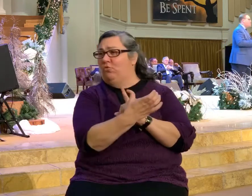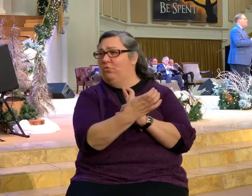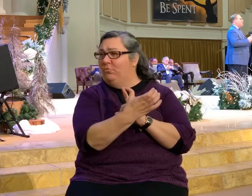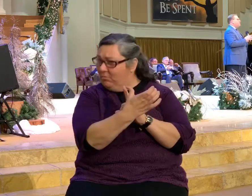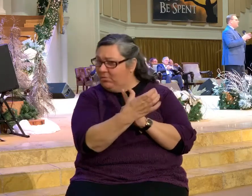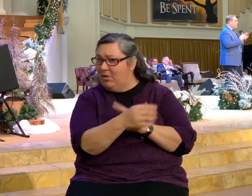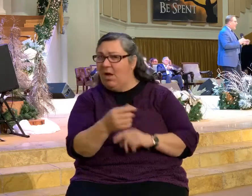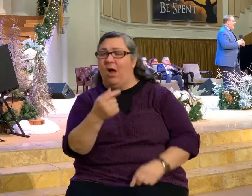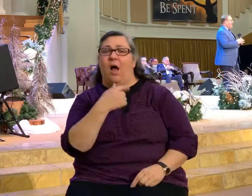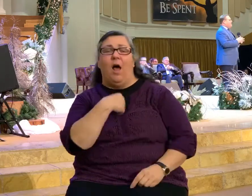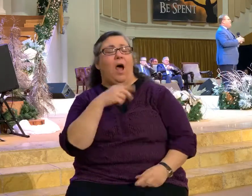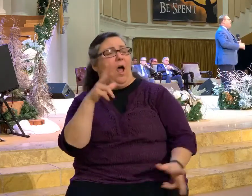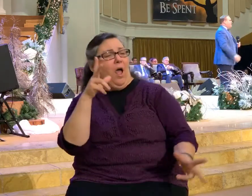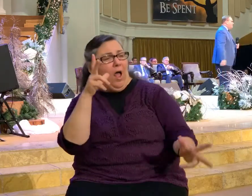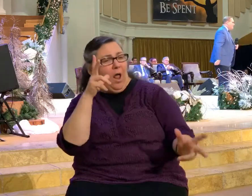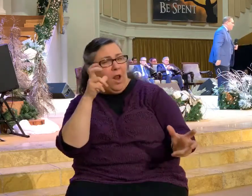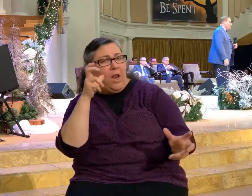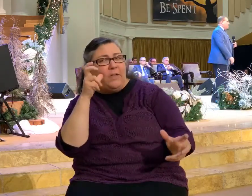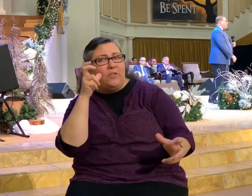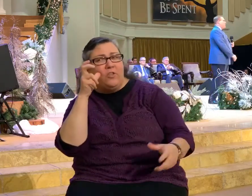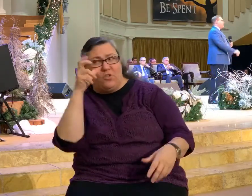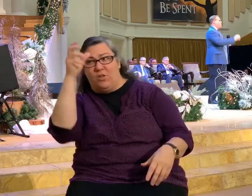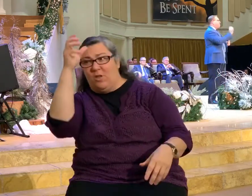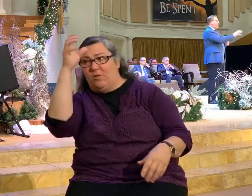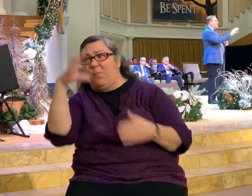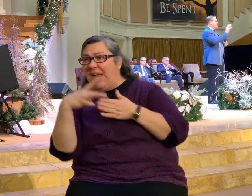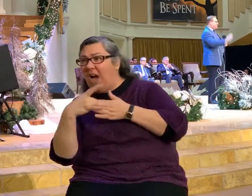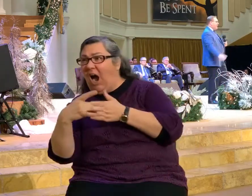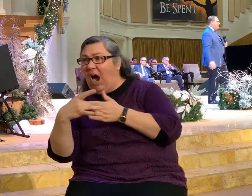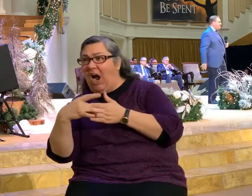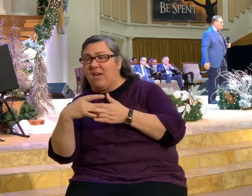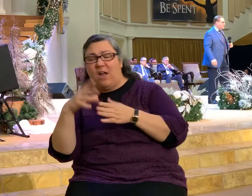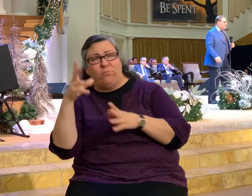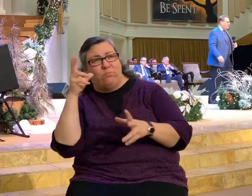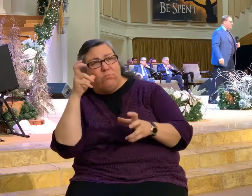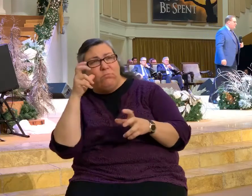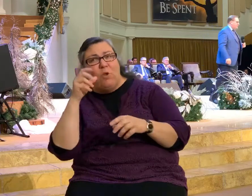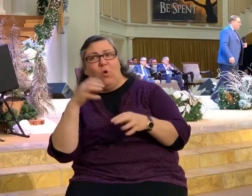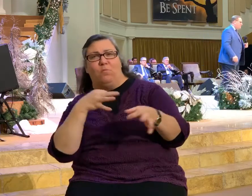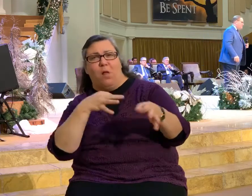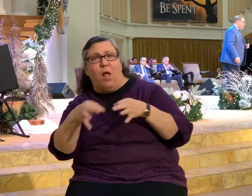listened to the guides and read the books and went from place to place,